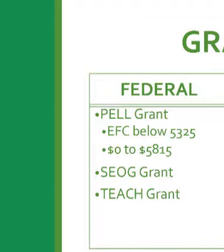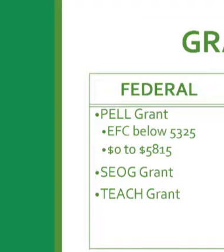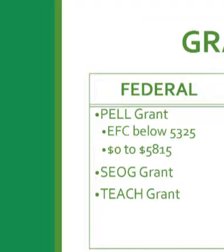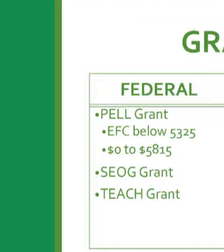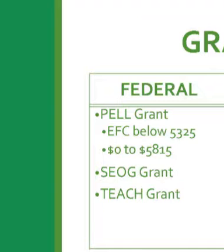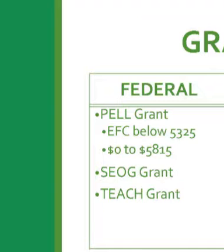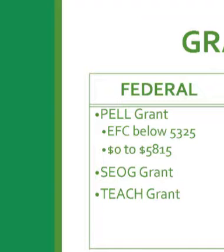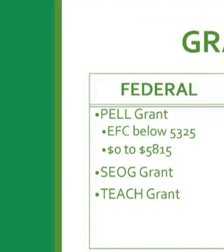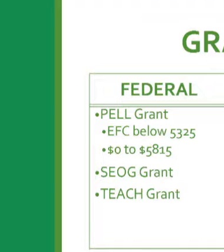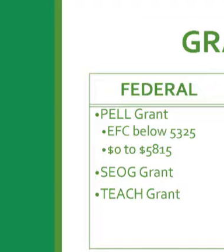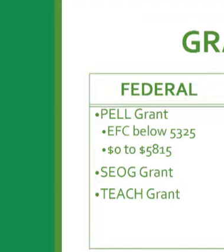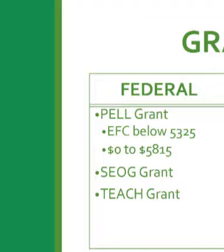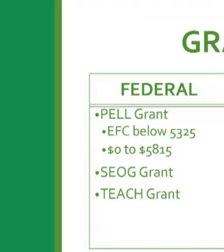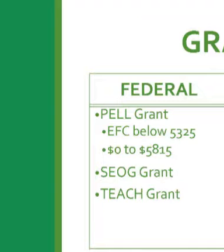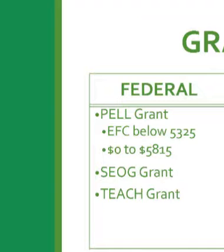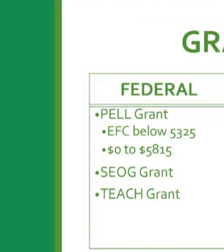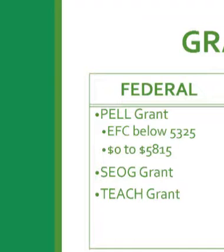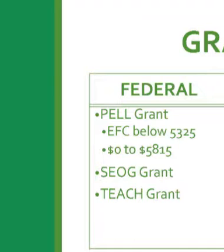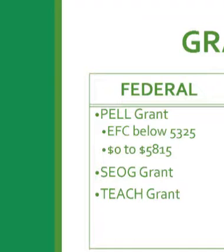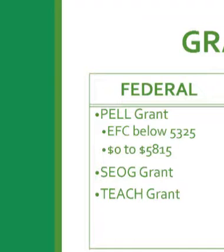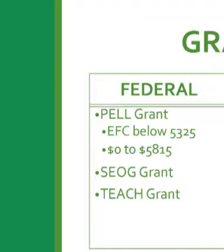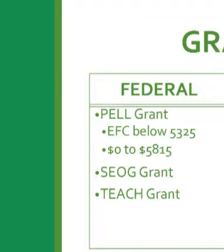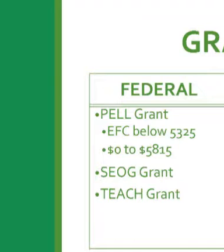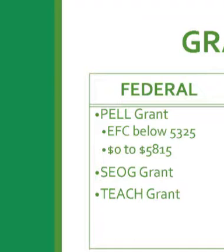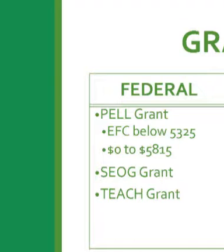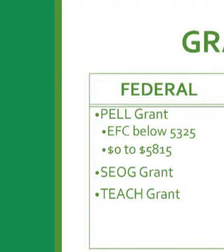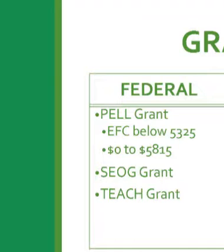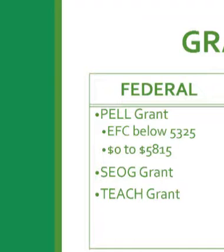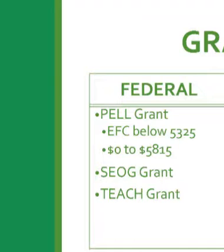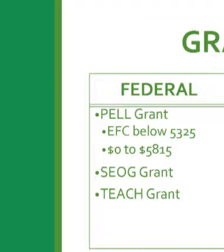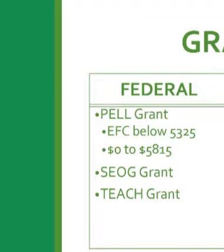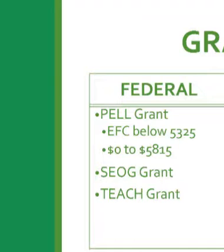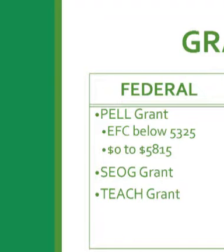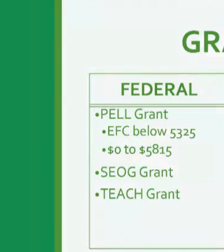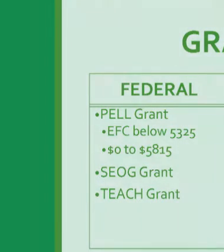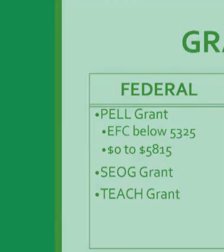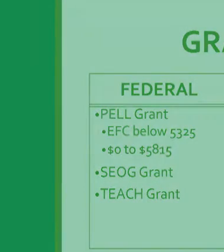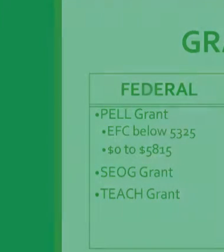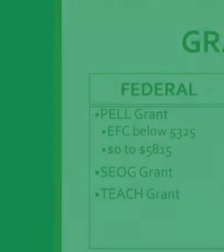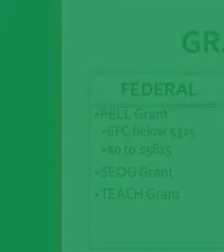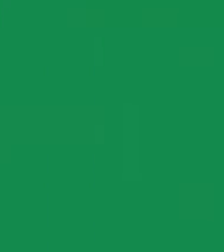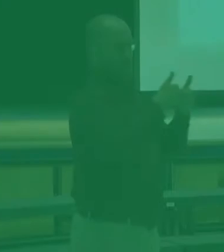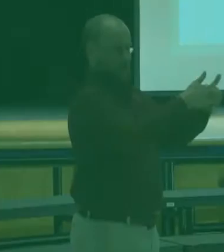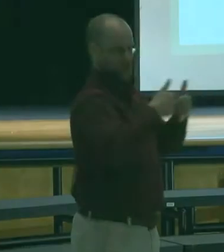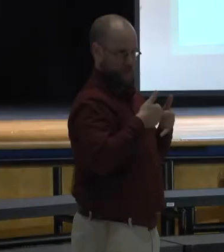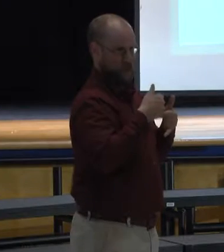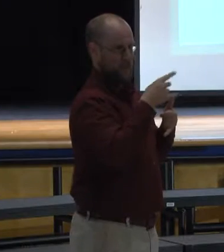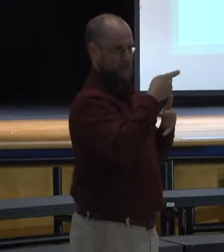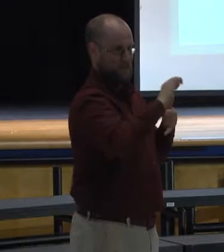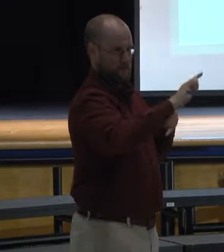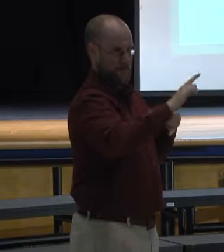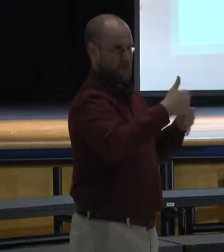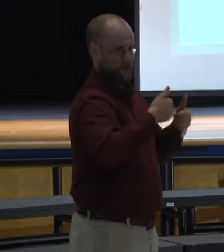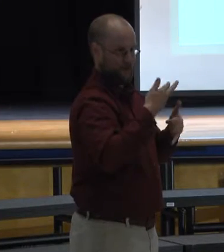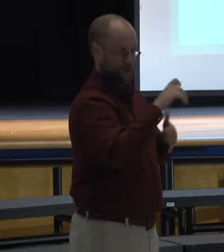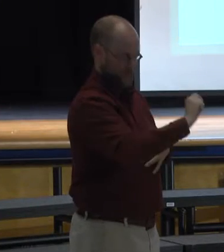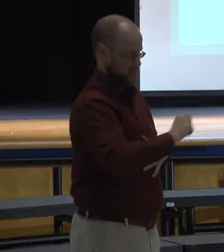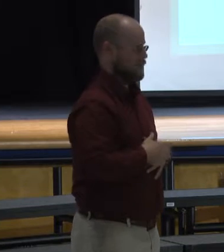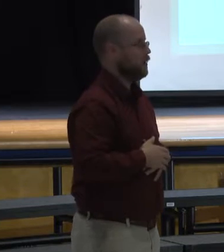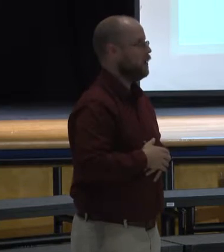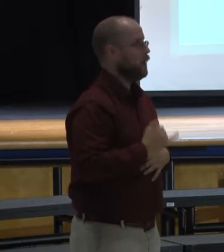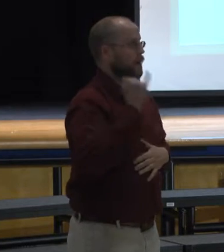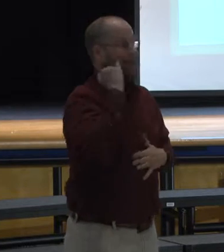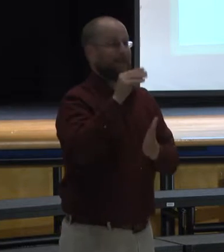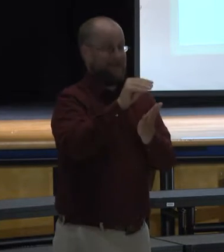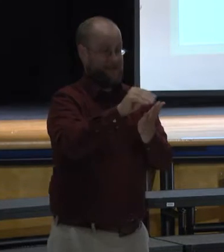contribution, the more likelihood you would qualify for that federal Pell Grant. If you go through that financial aid application